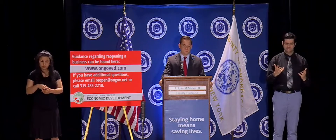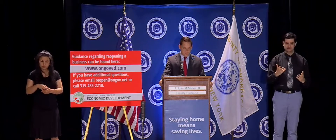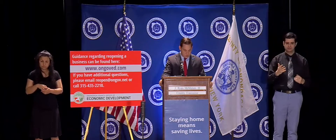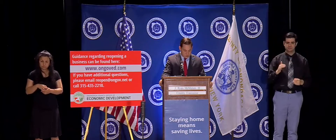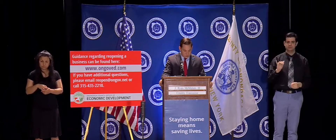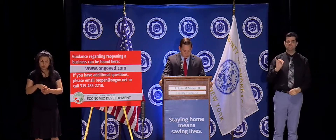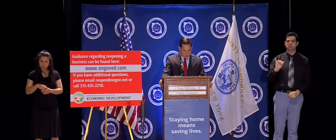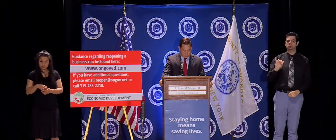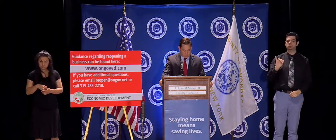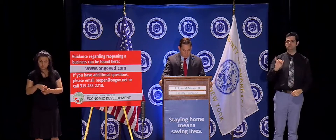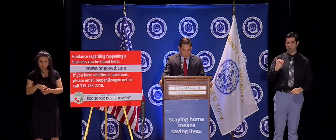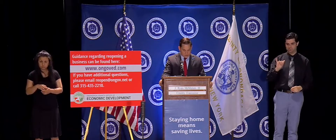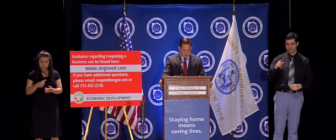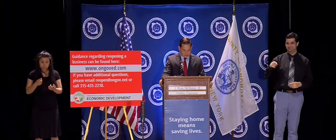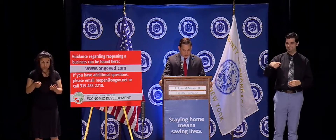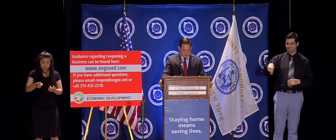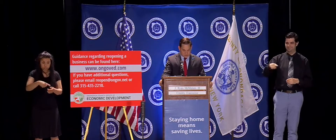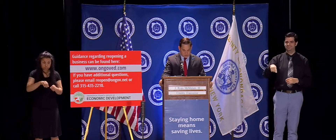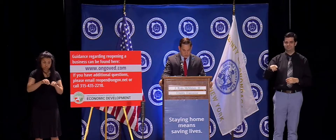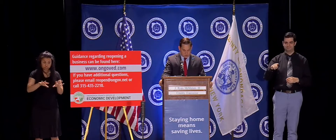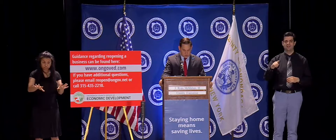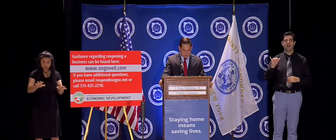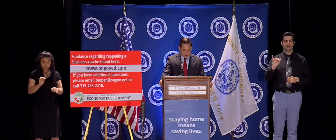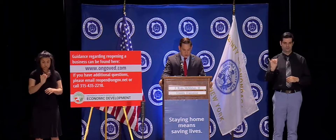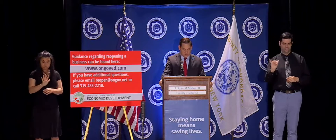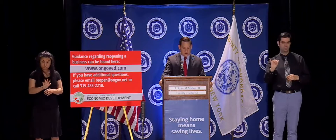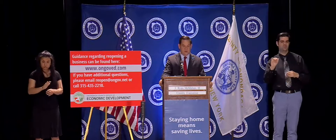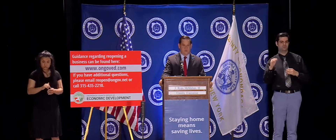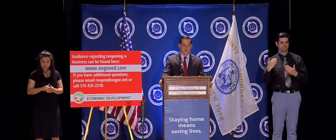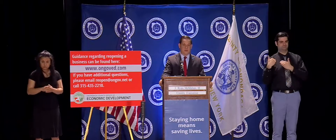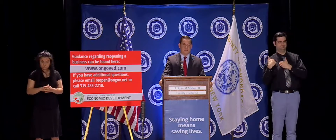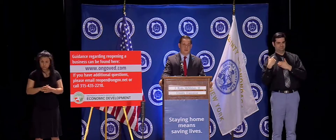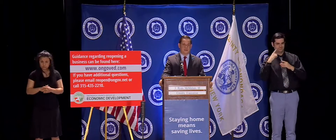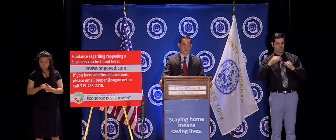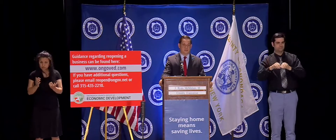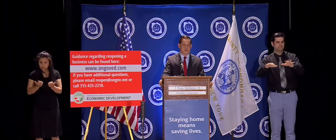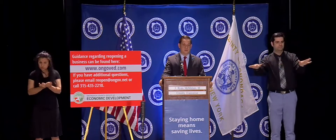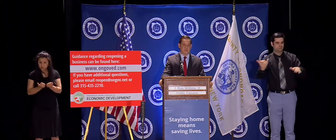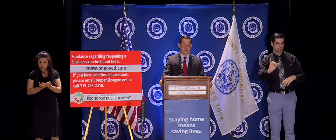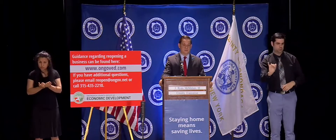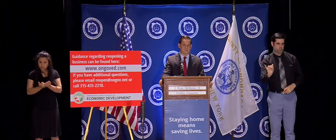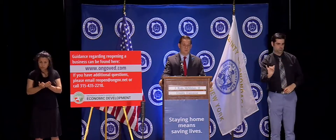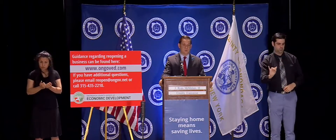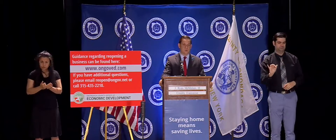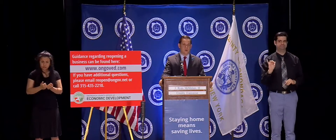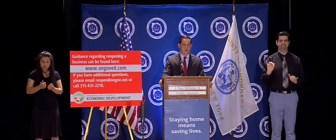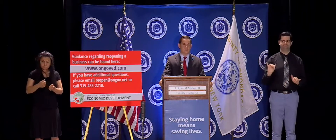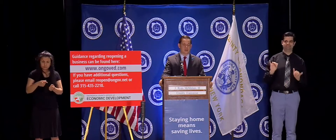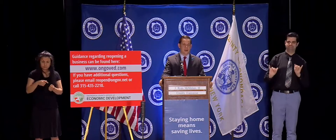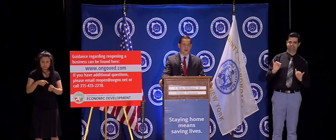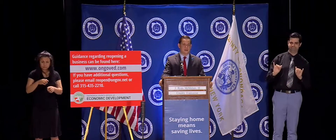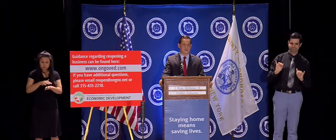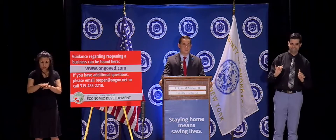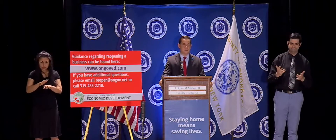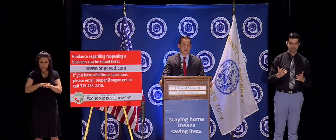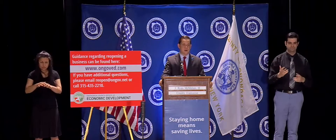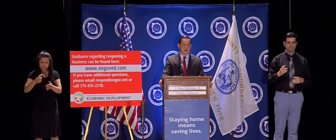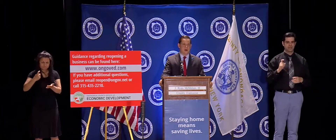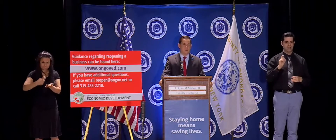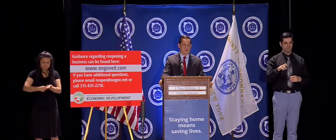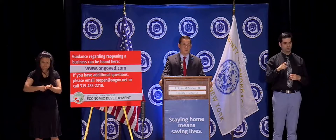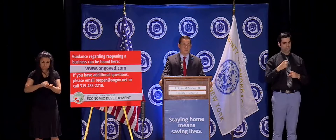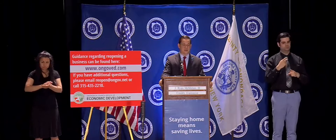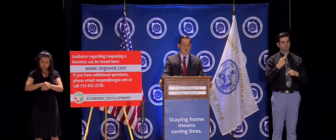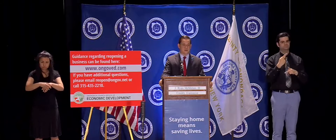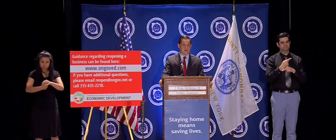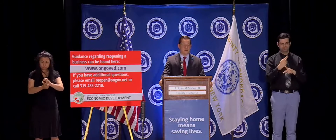virus. So what does that tell us as a community? We need to continue to be very diligent, vigilant. We need to wash our hands.